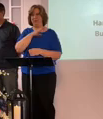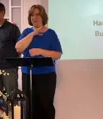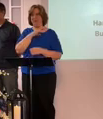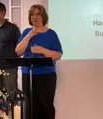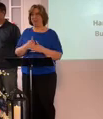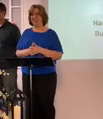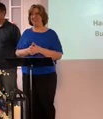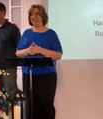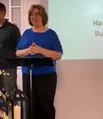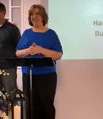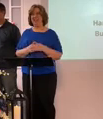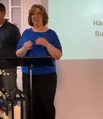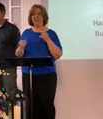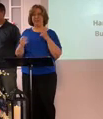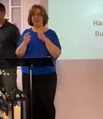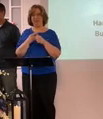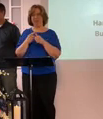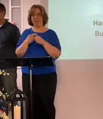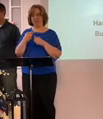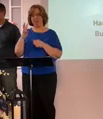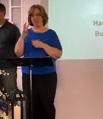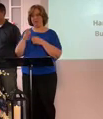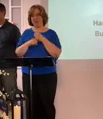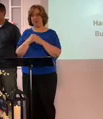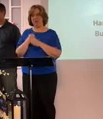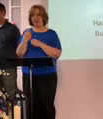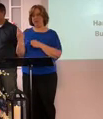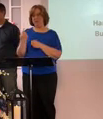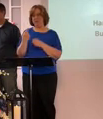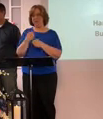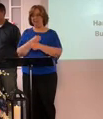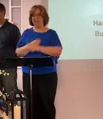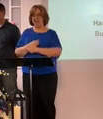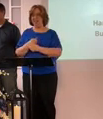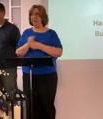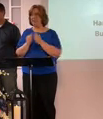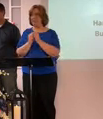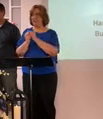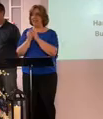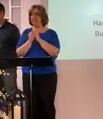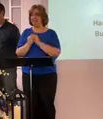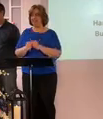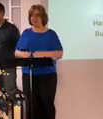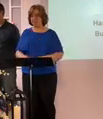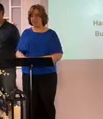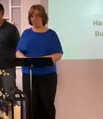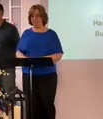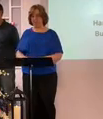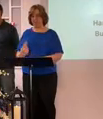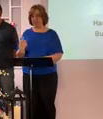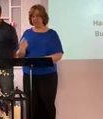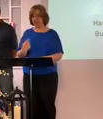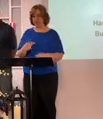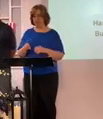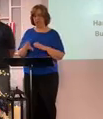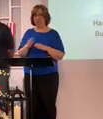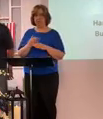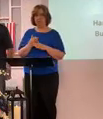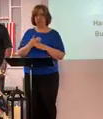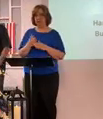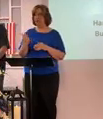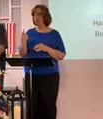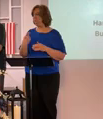it was the first 4 years we spent alone together. So, but do you have anything to say or do you want to jump